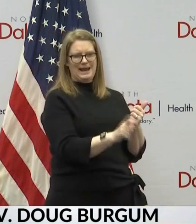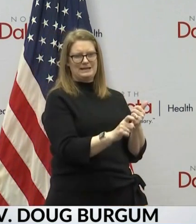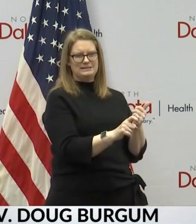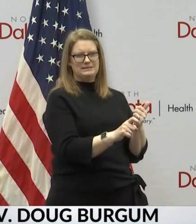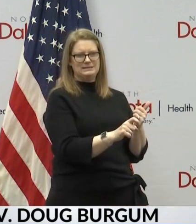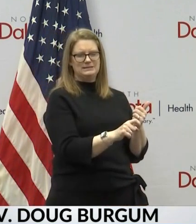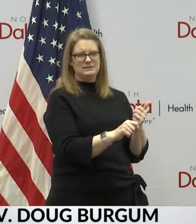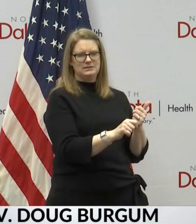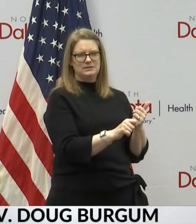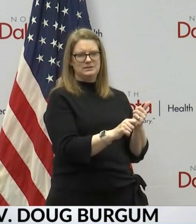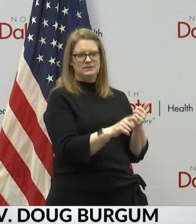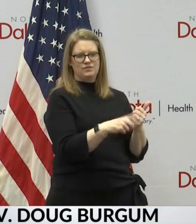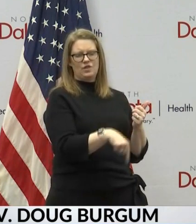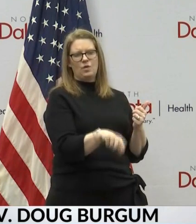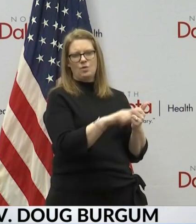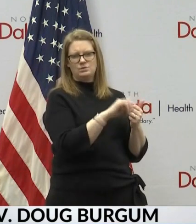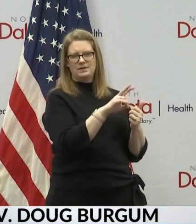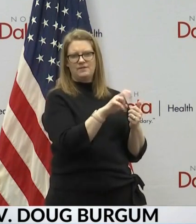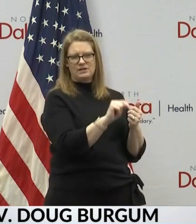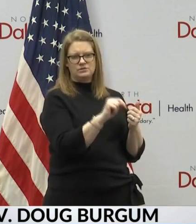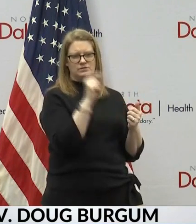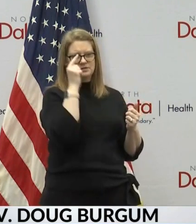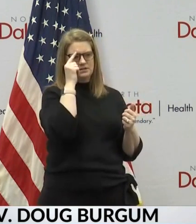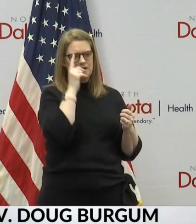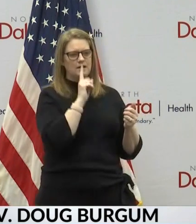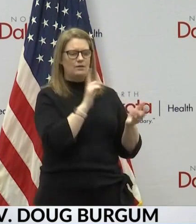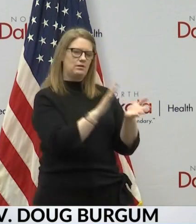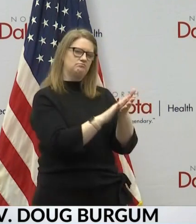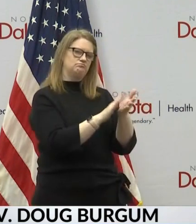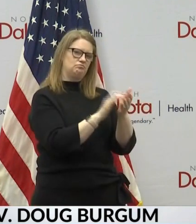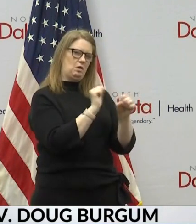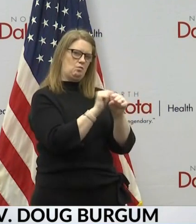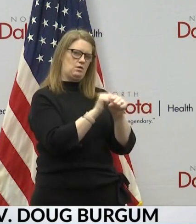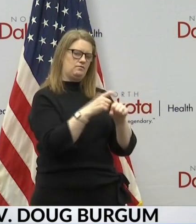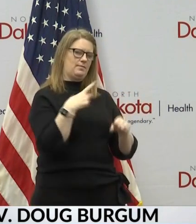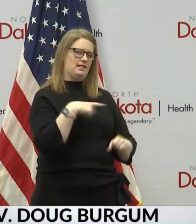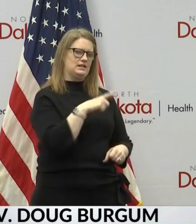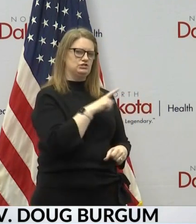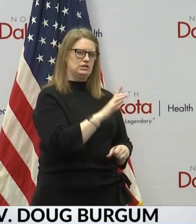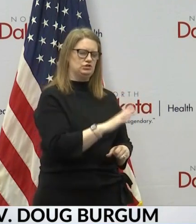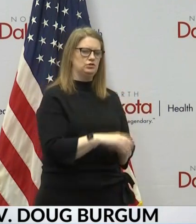for those veterans, and again, great work by the legislature to do that.